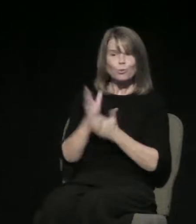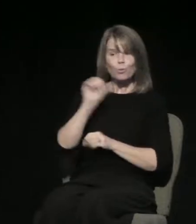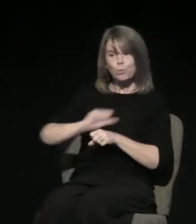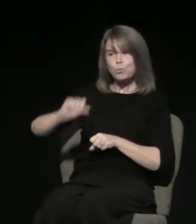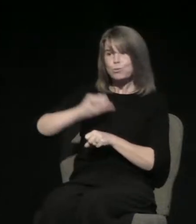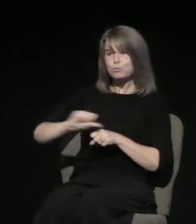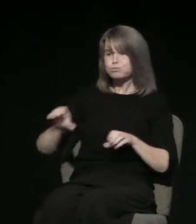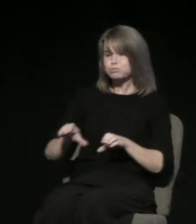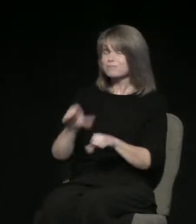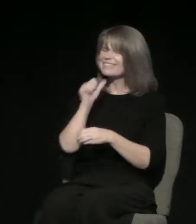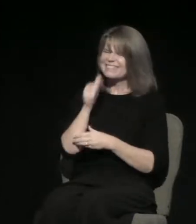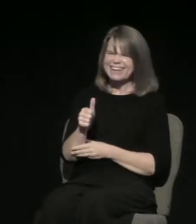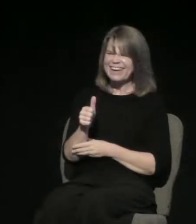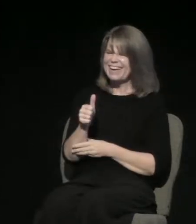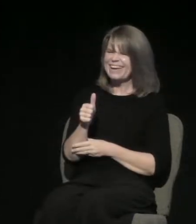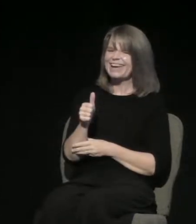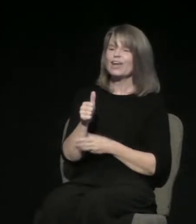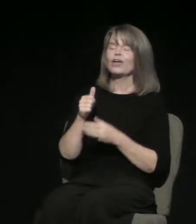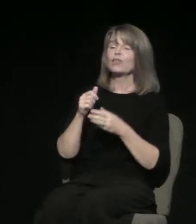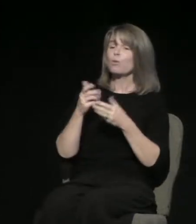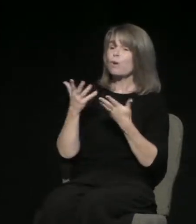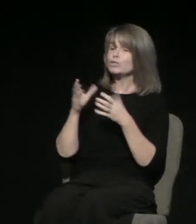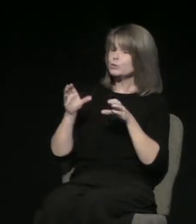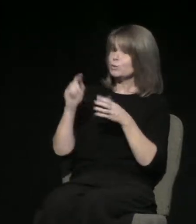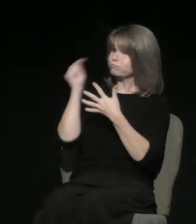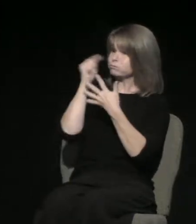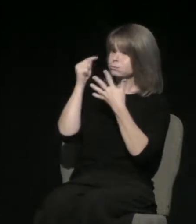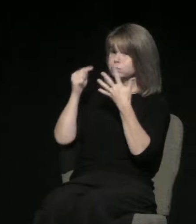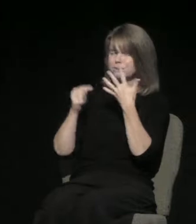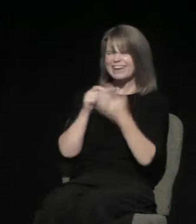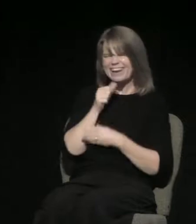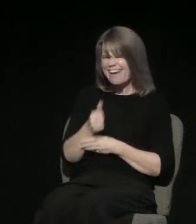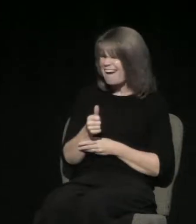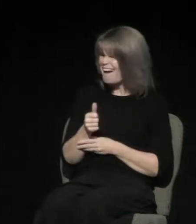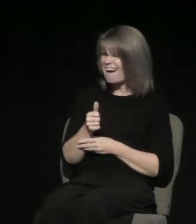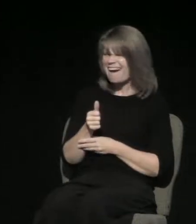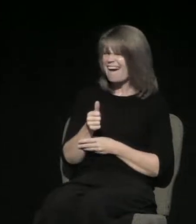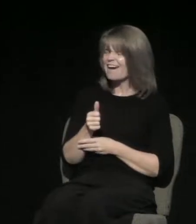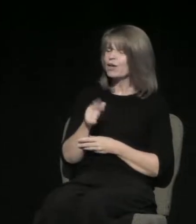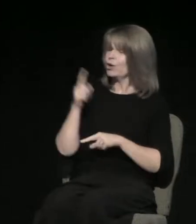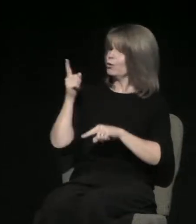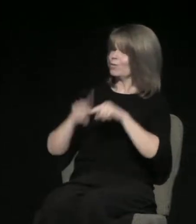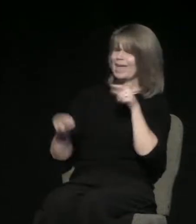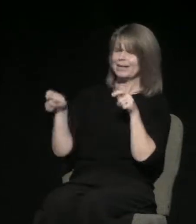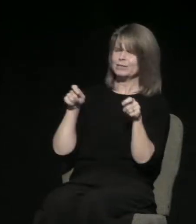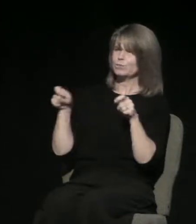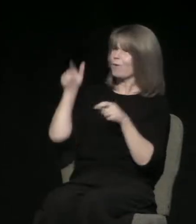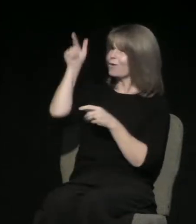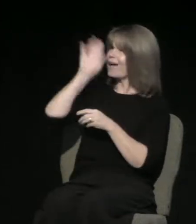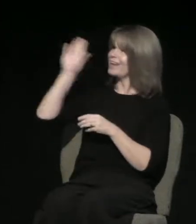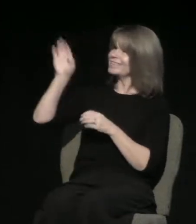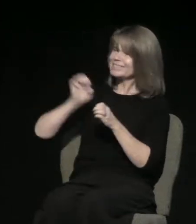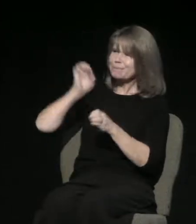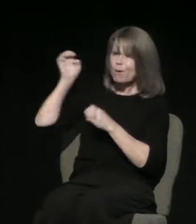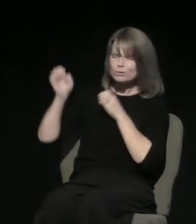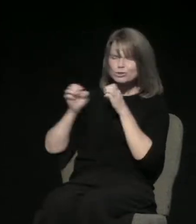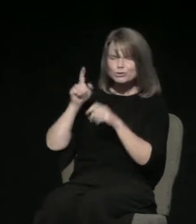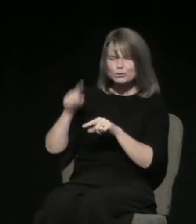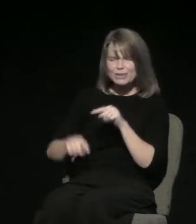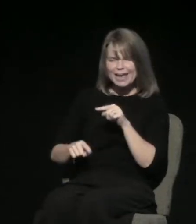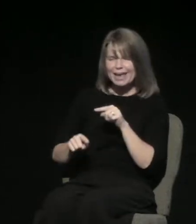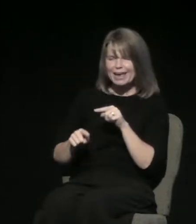Works It's Not Through The Number Of Things That You Do You Can't Control God's Emotions